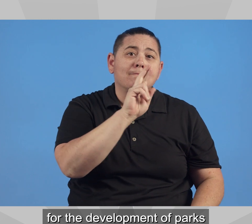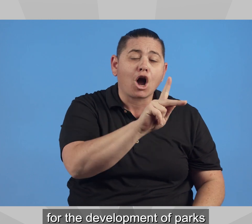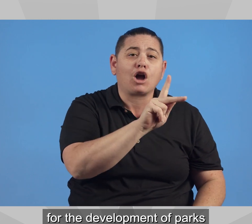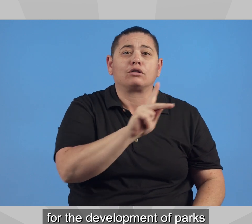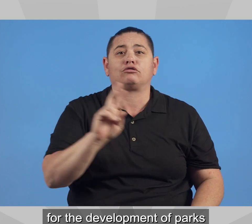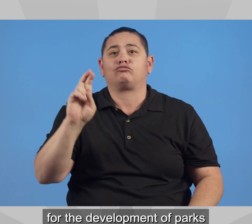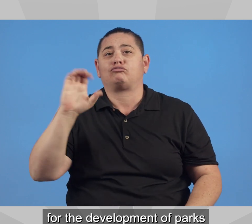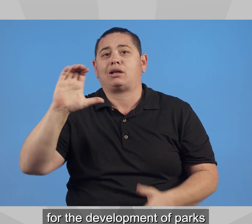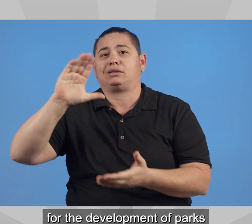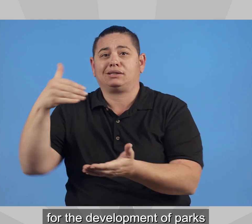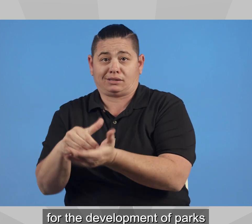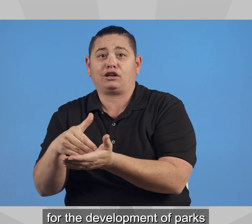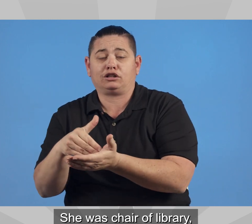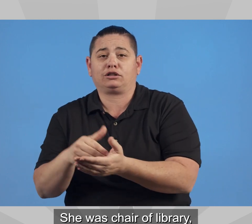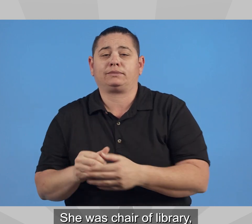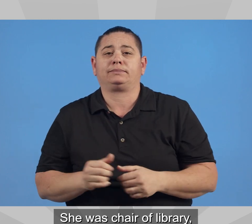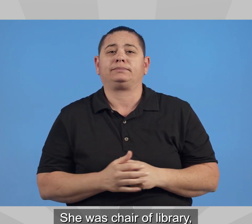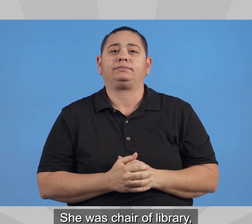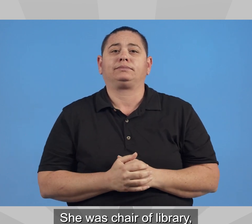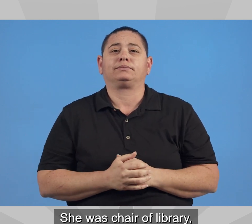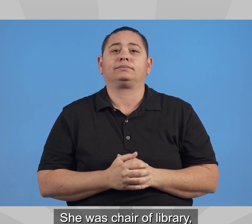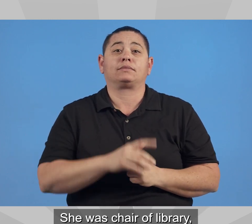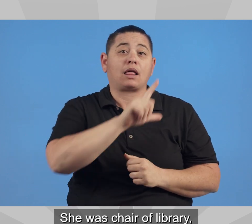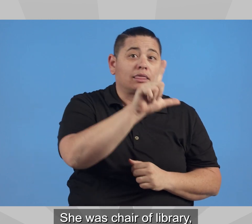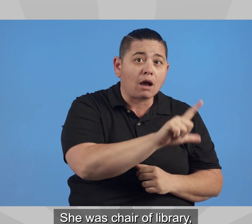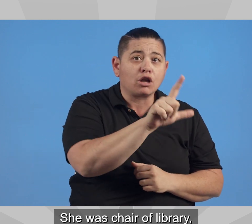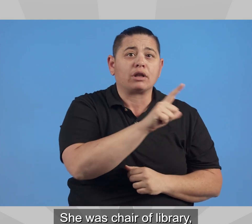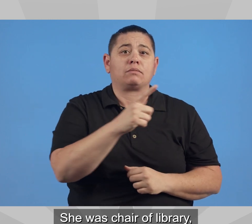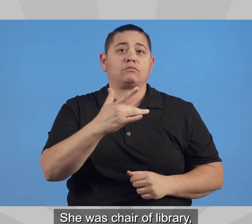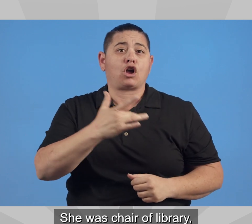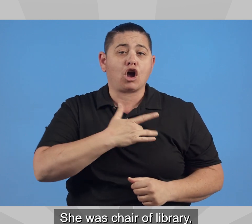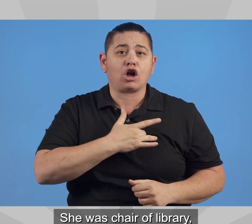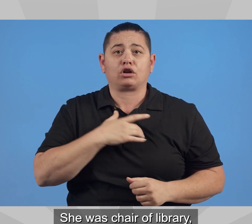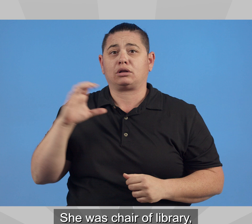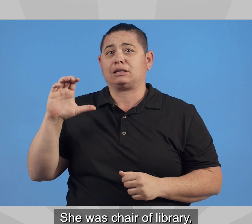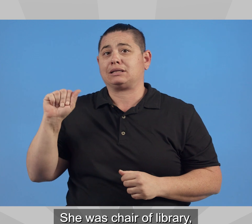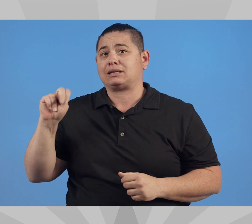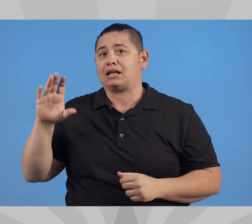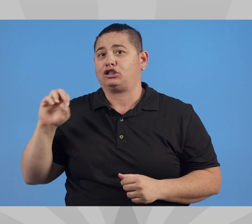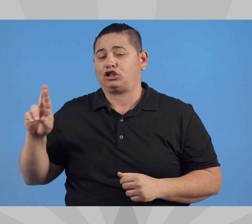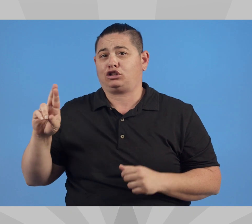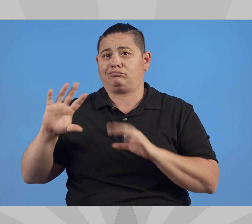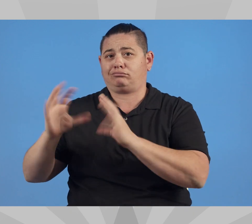and recreation centers. She was chair of library, heart, and cancer drives.